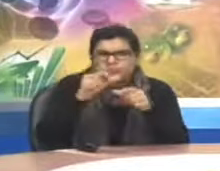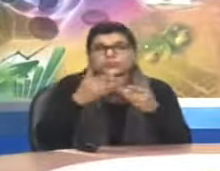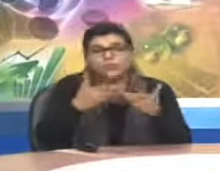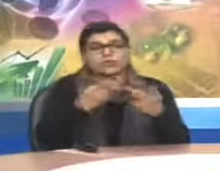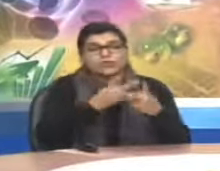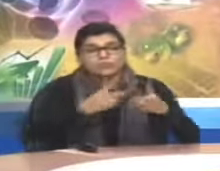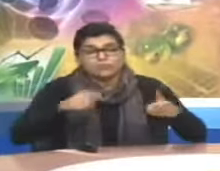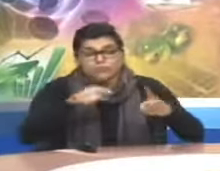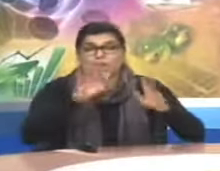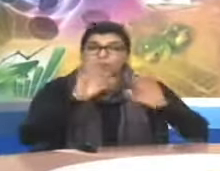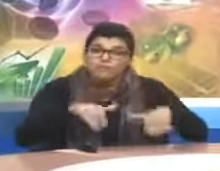cockroaches.